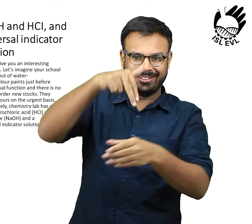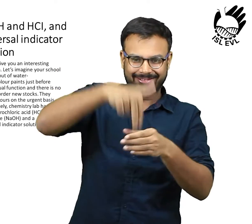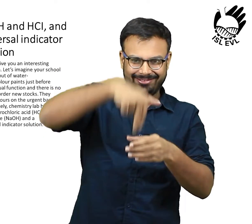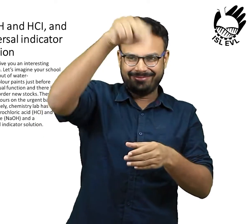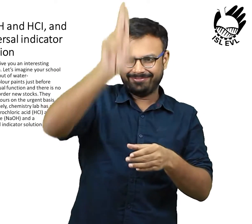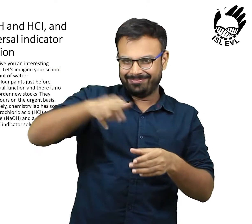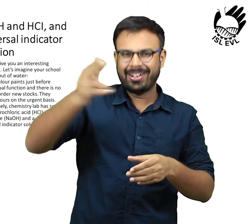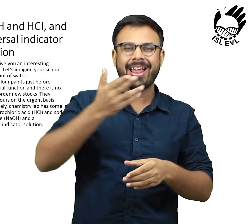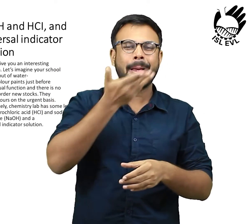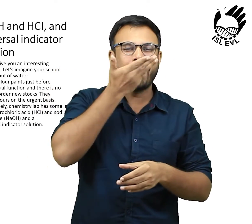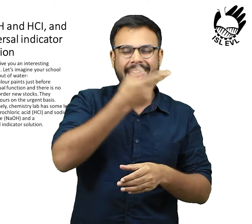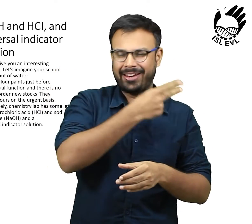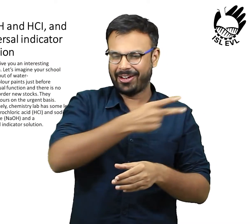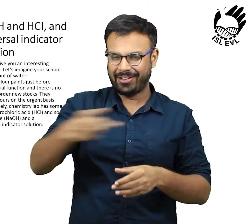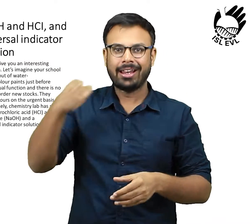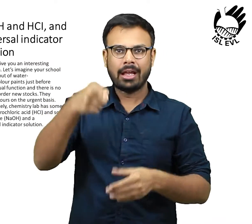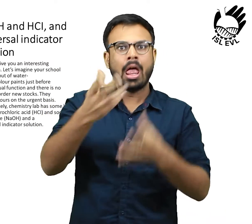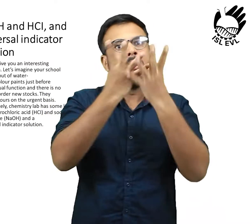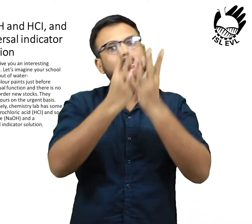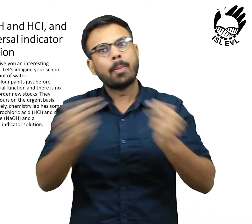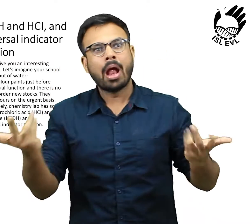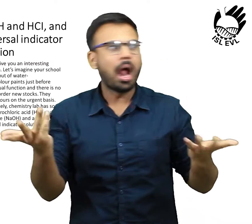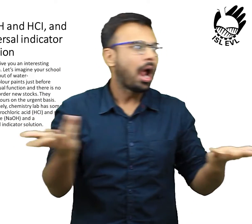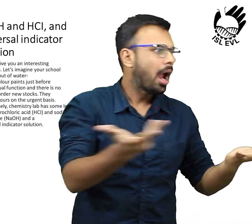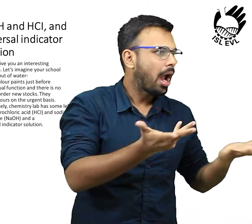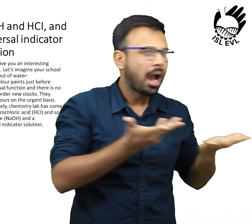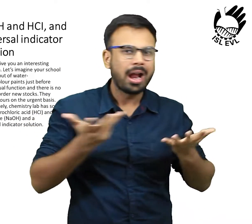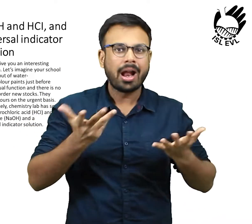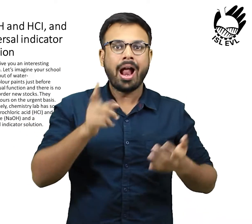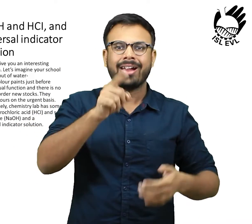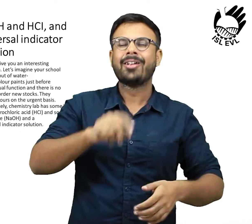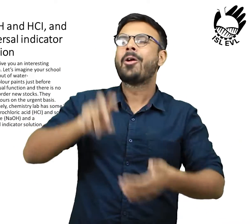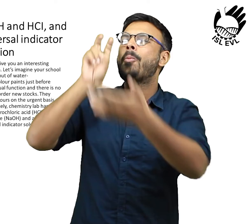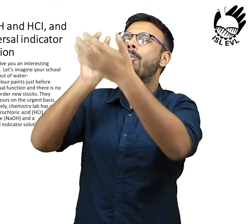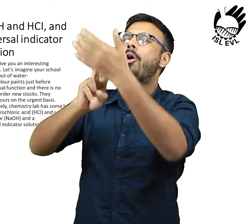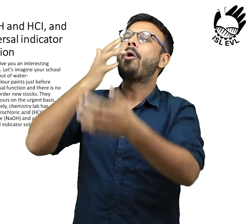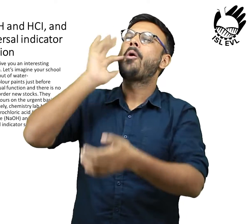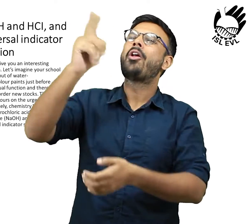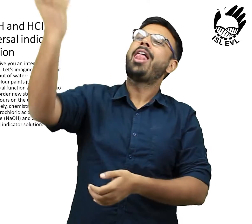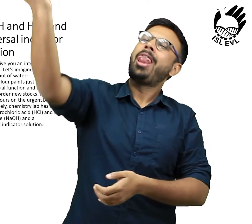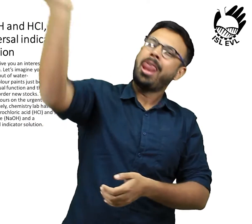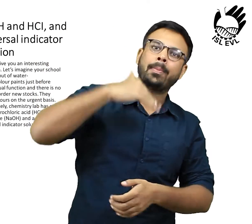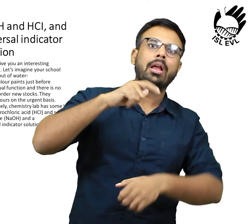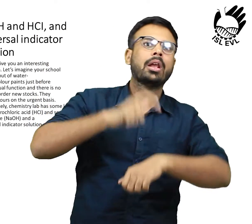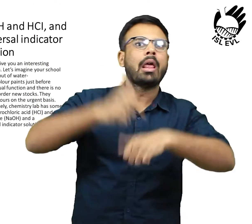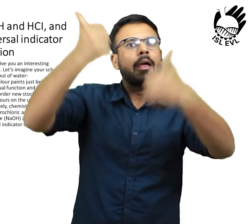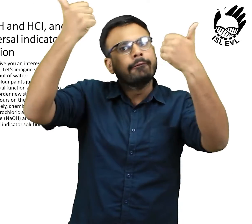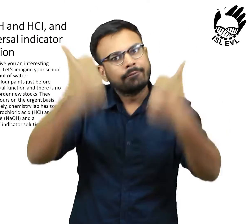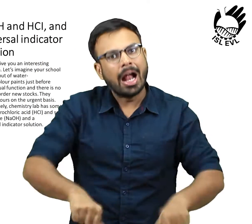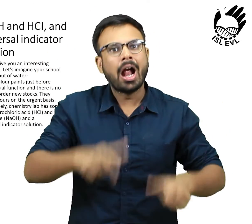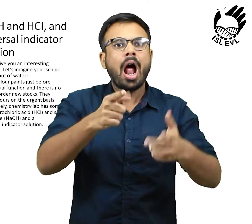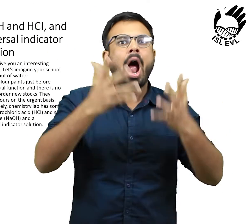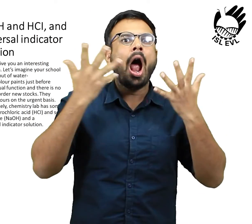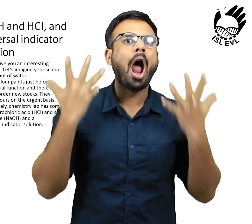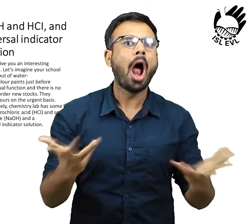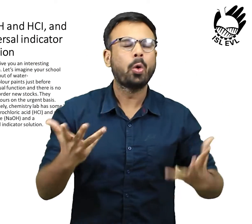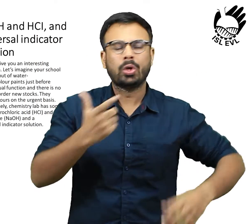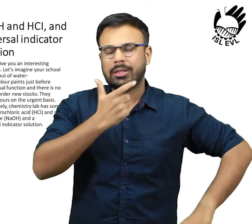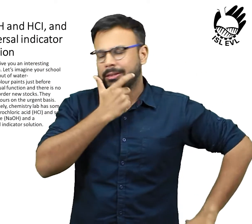Let's imagine that your school has run out of water-based paints just